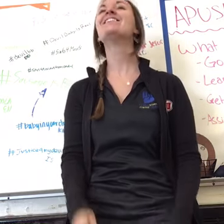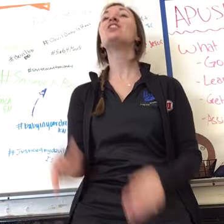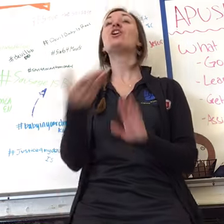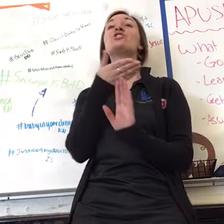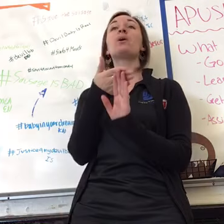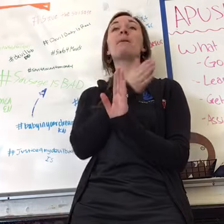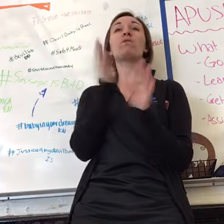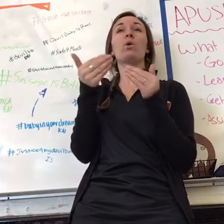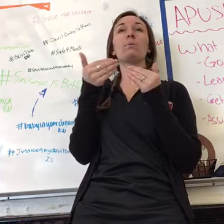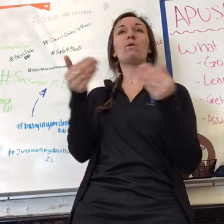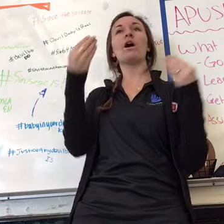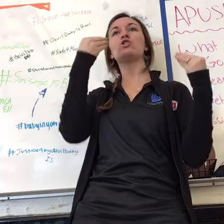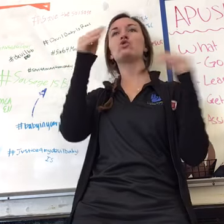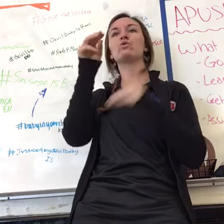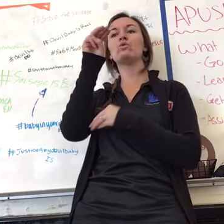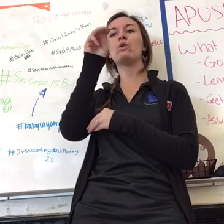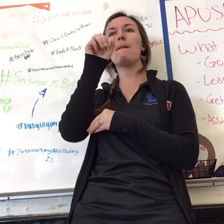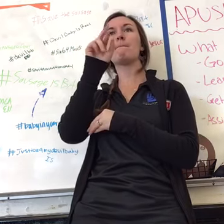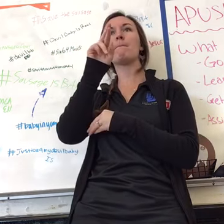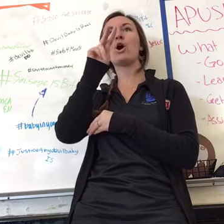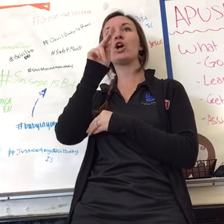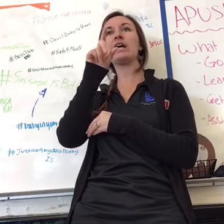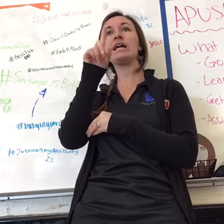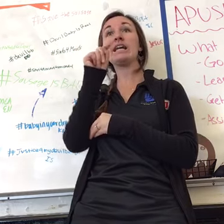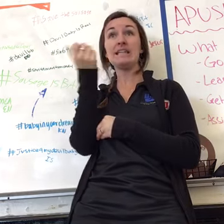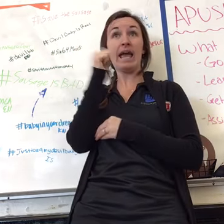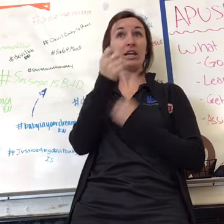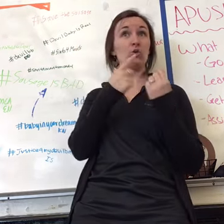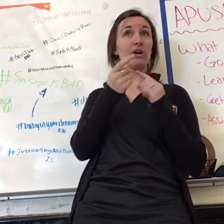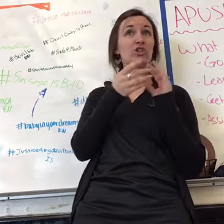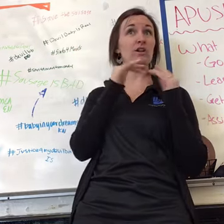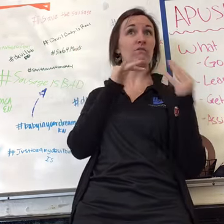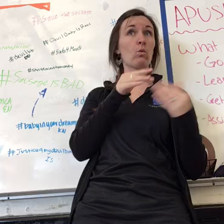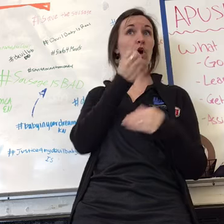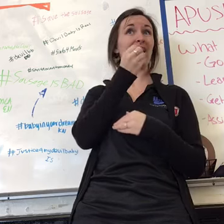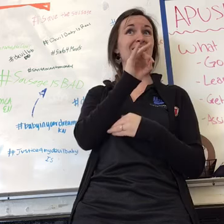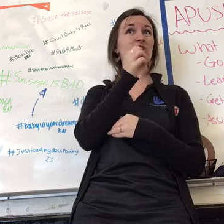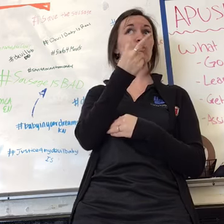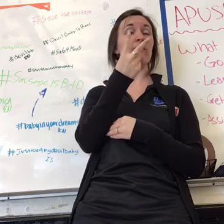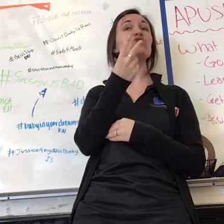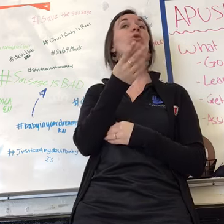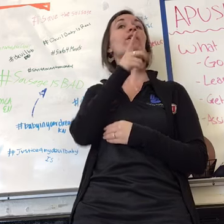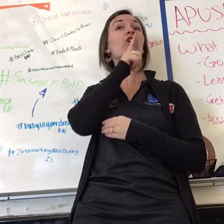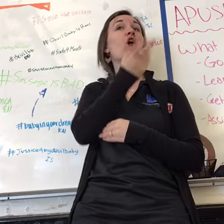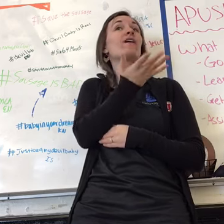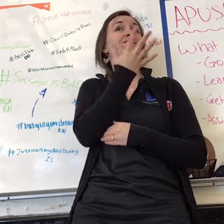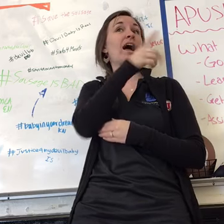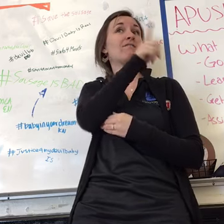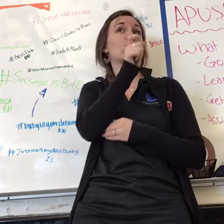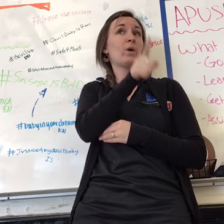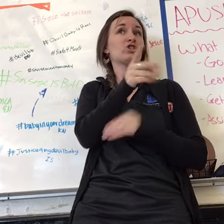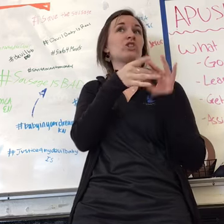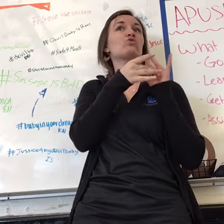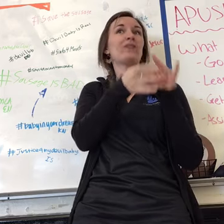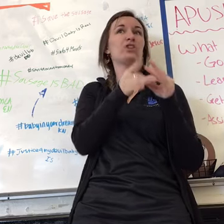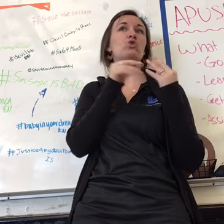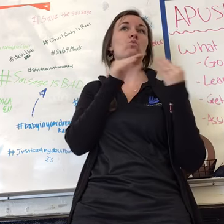any questions about War of 1812? I will tell you that there are 5 questions on the War of 1812. 5 questions